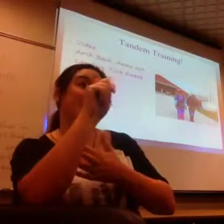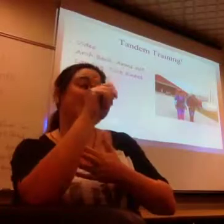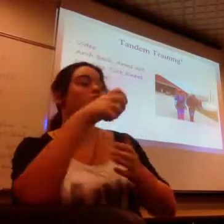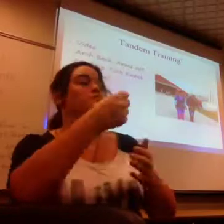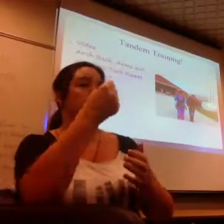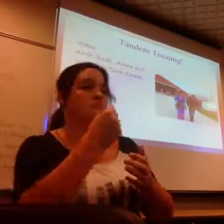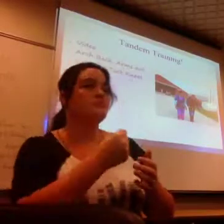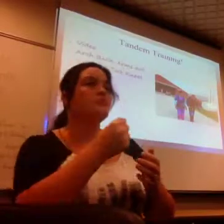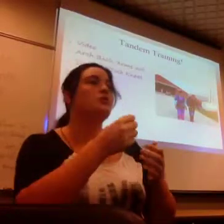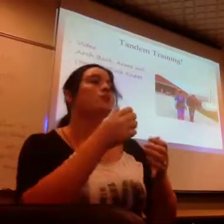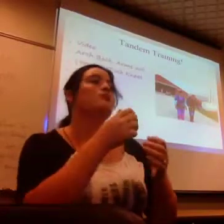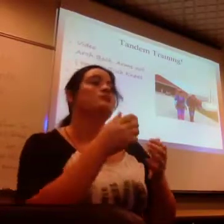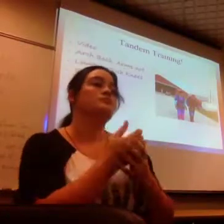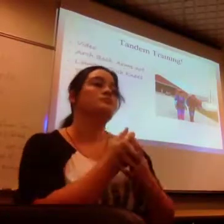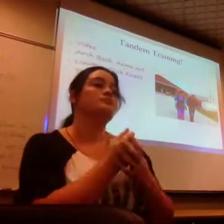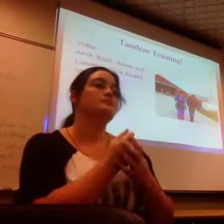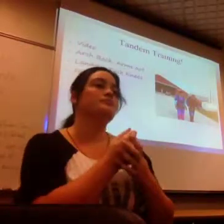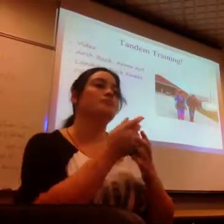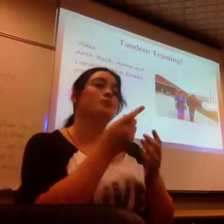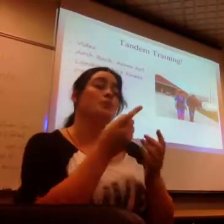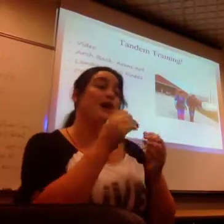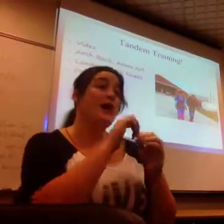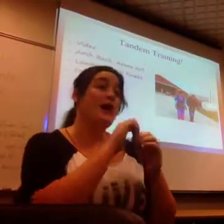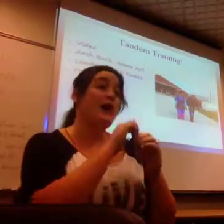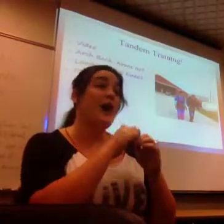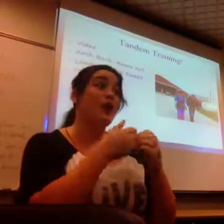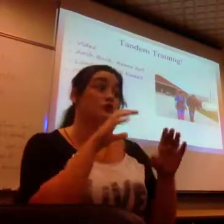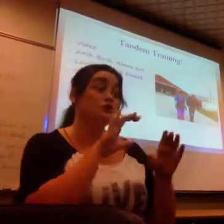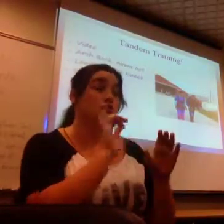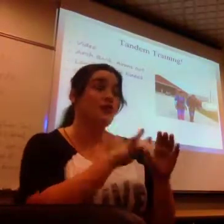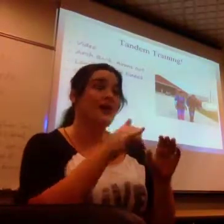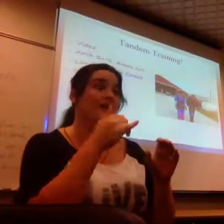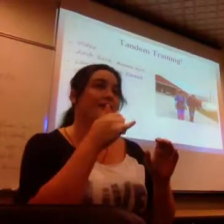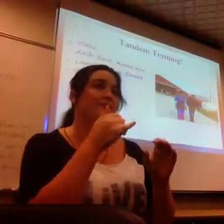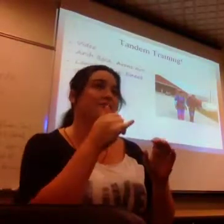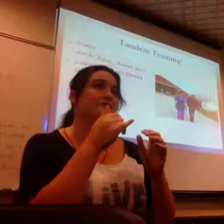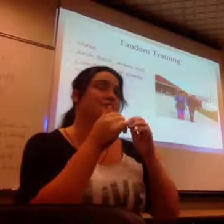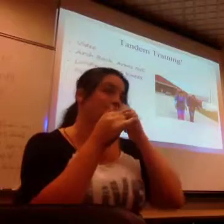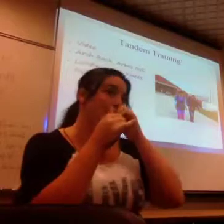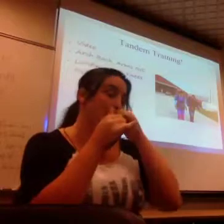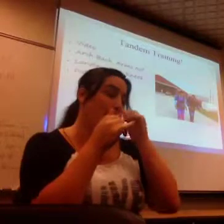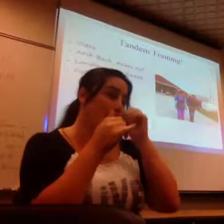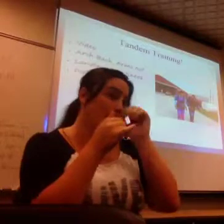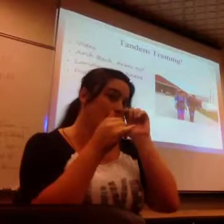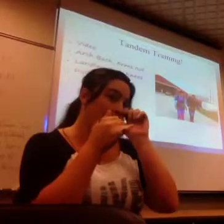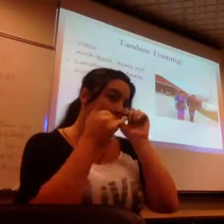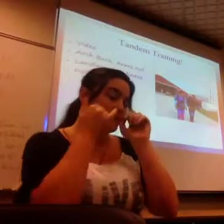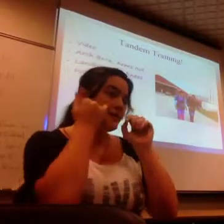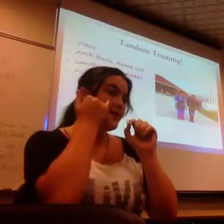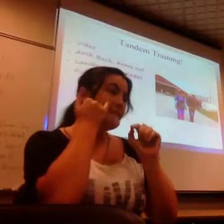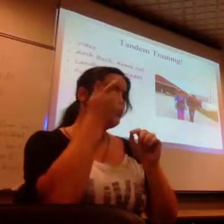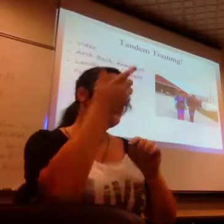your hands in front, and then that's how the instructor knows that you are going to be the one who's going to pull the